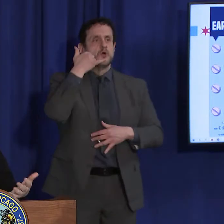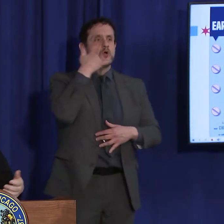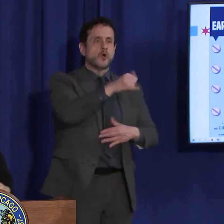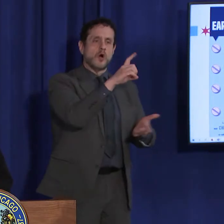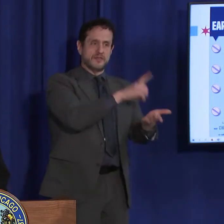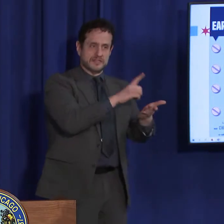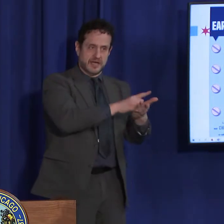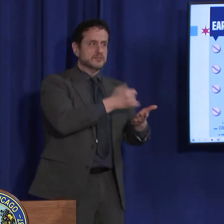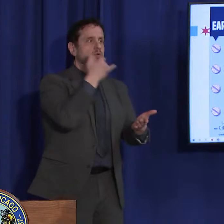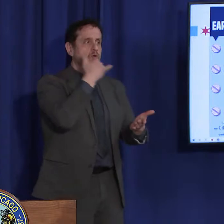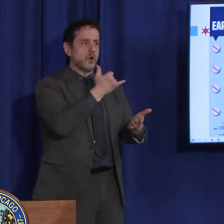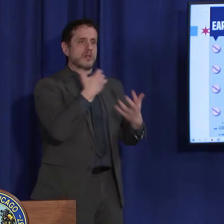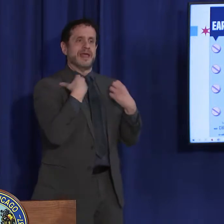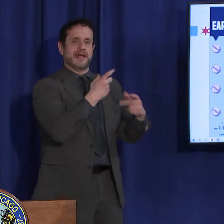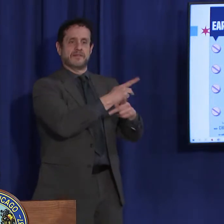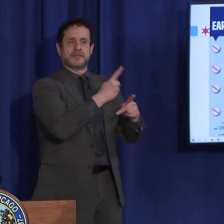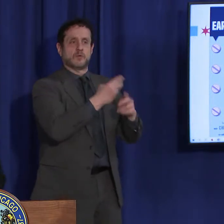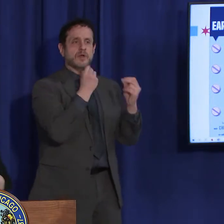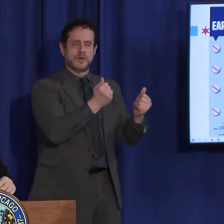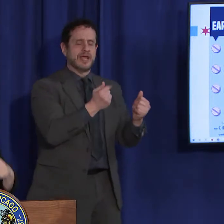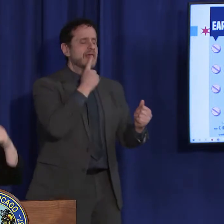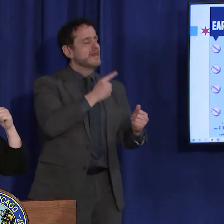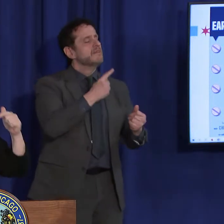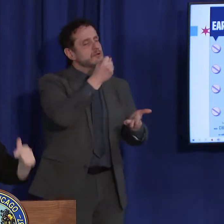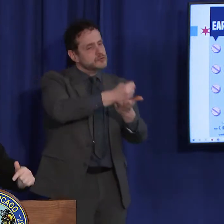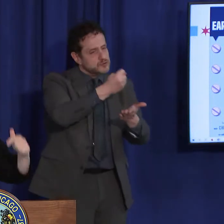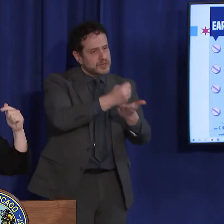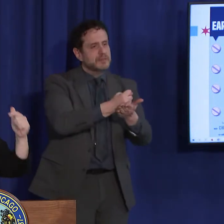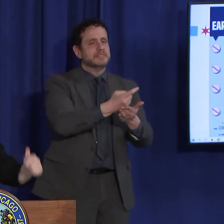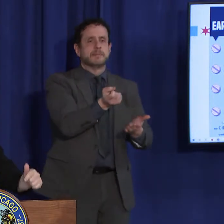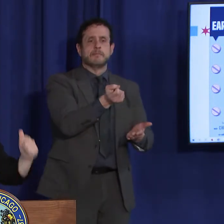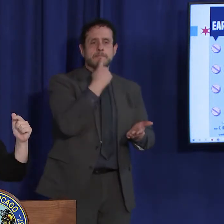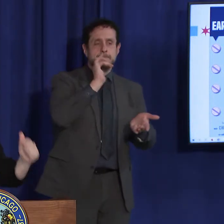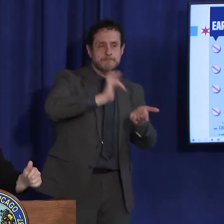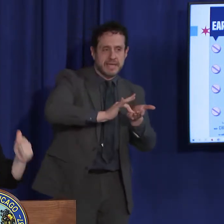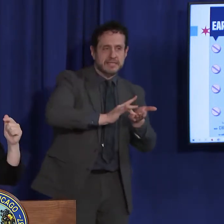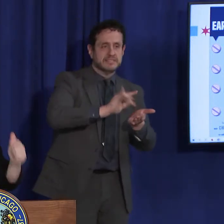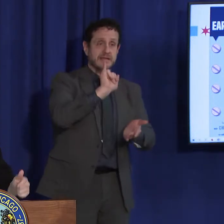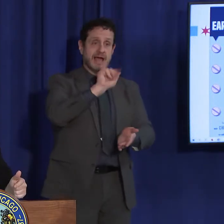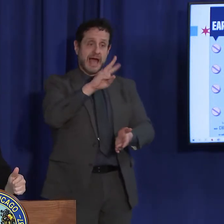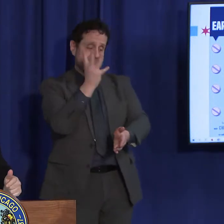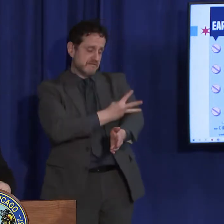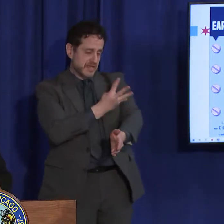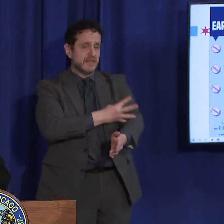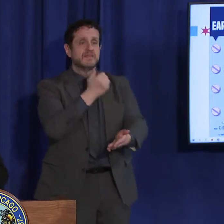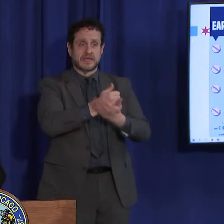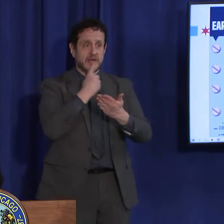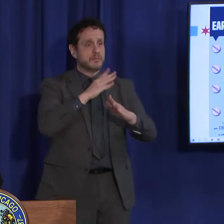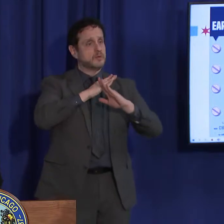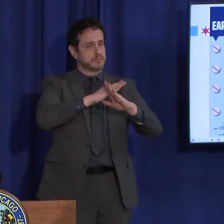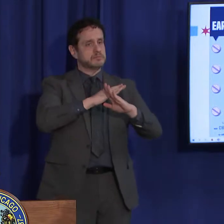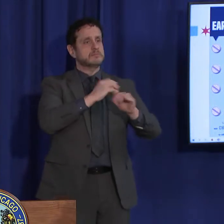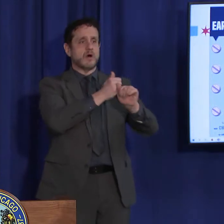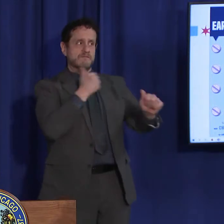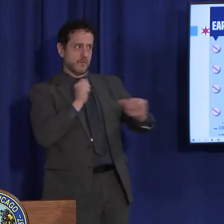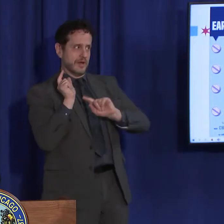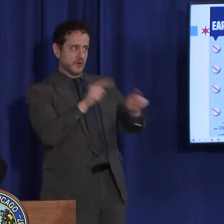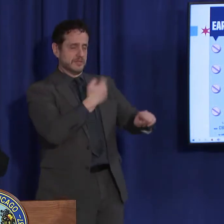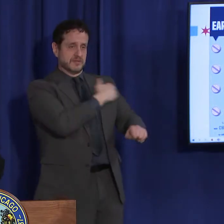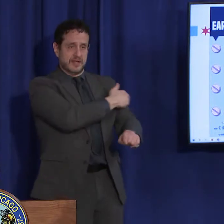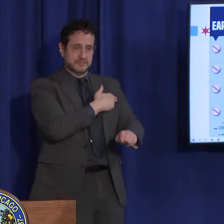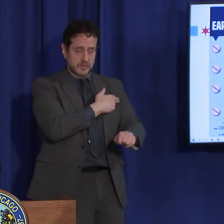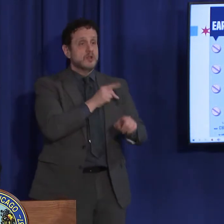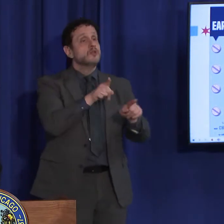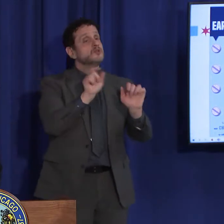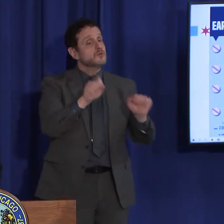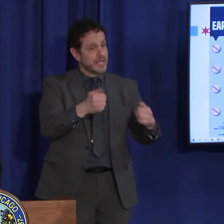are treatments available, IV treatments, oral treatments that can help keep you out of the hospital. You're eligible for them whether